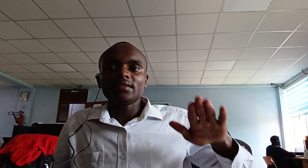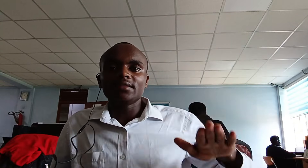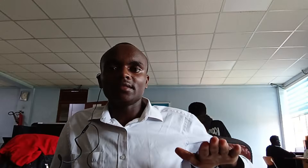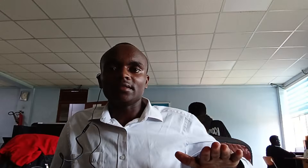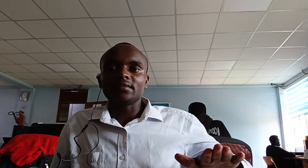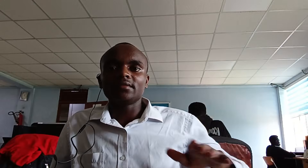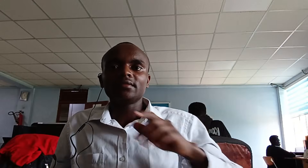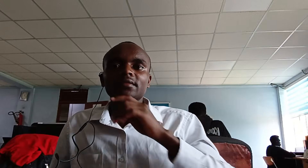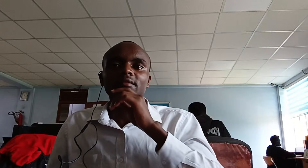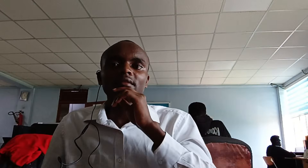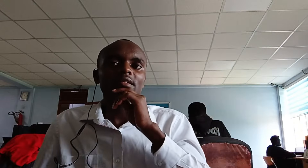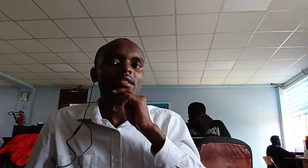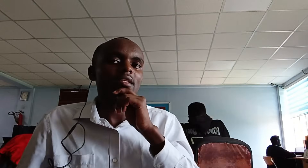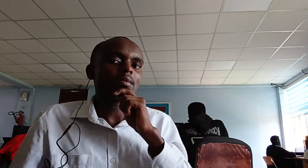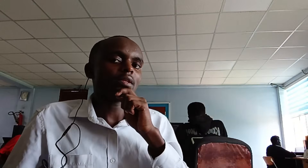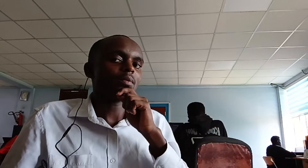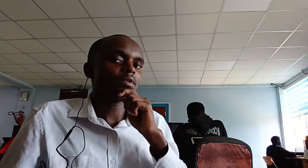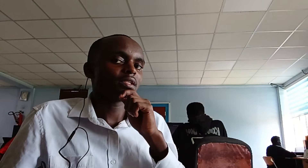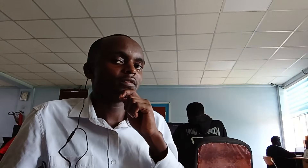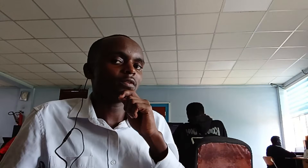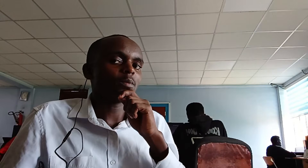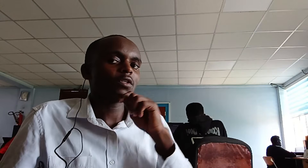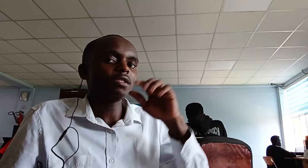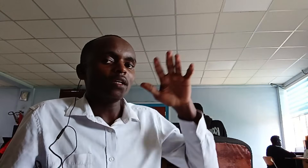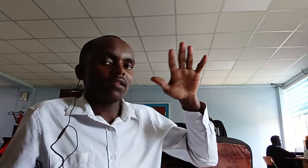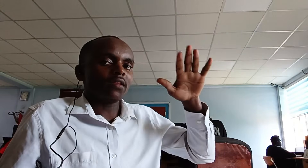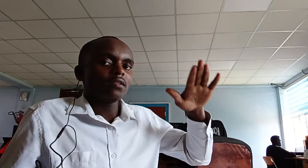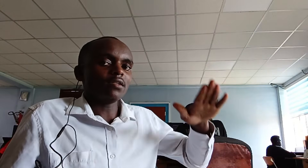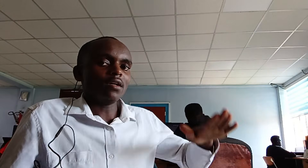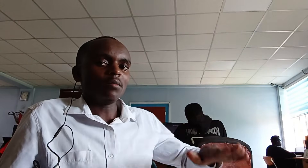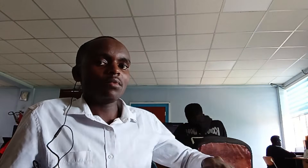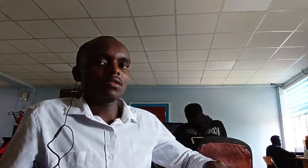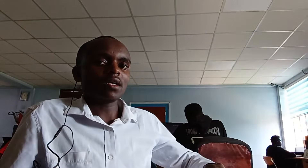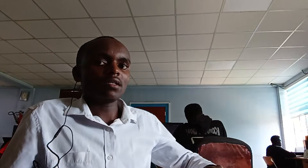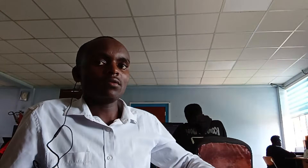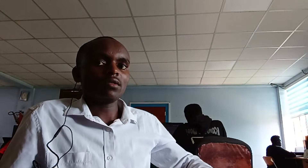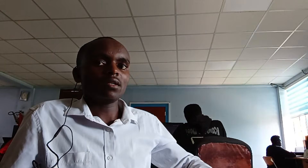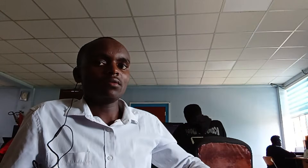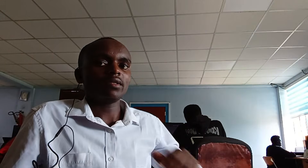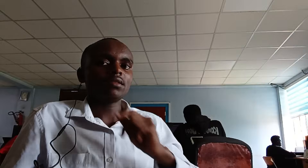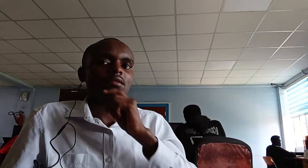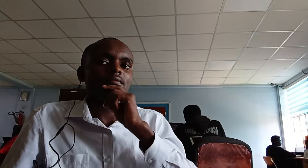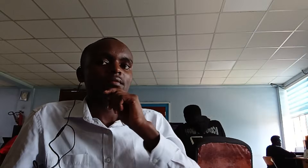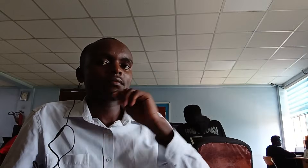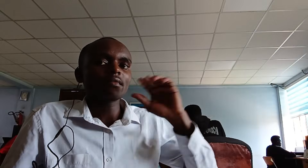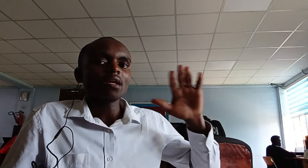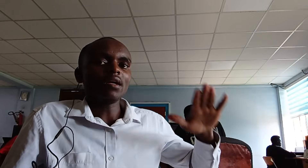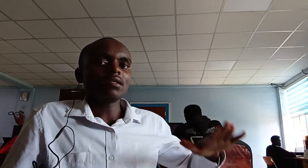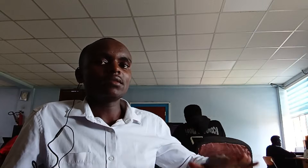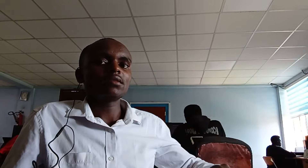sun. The sign for boy, and then with the hand going downwards.